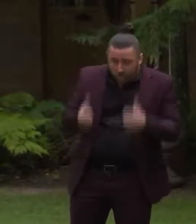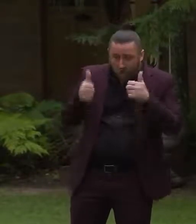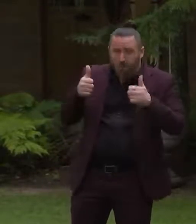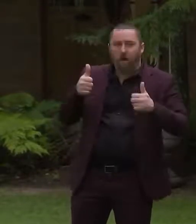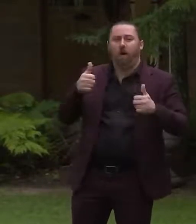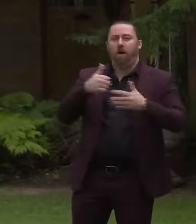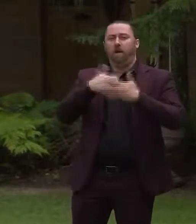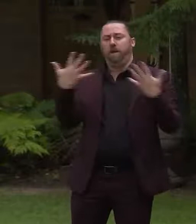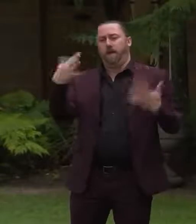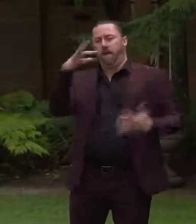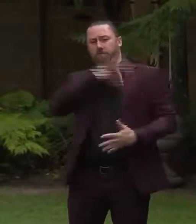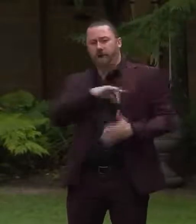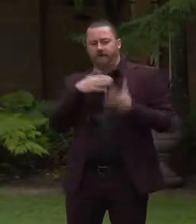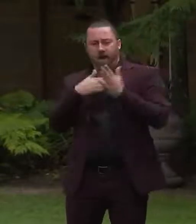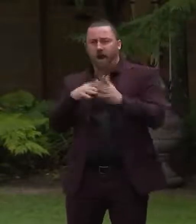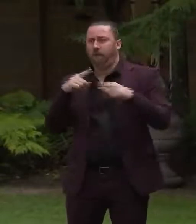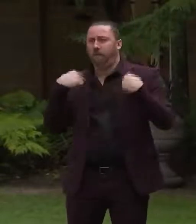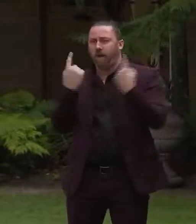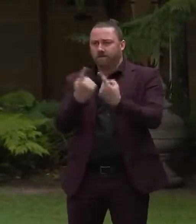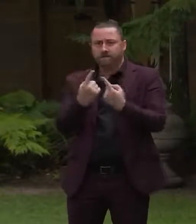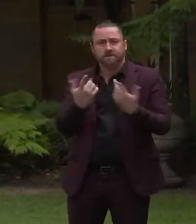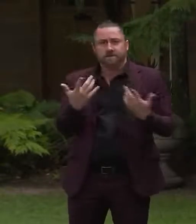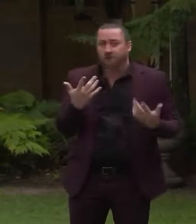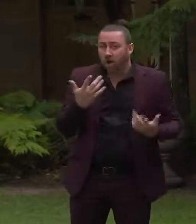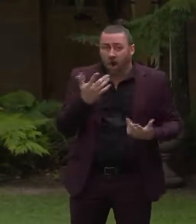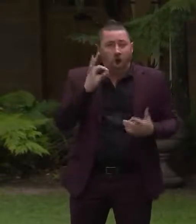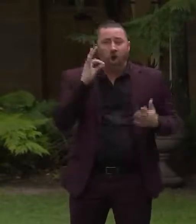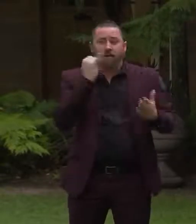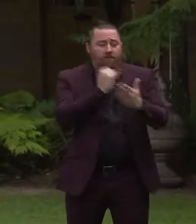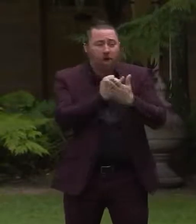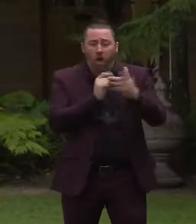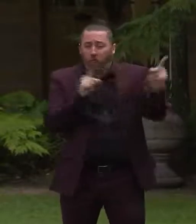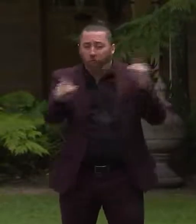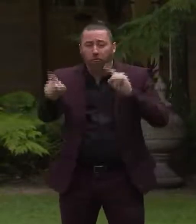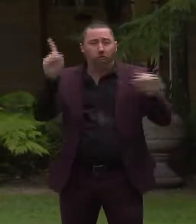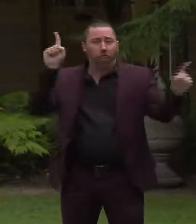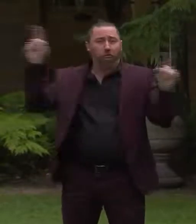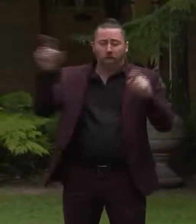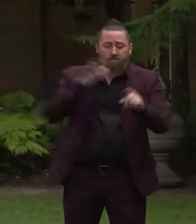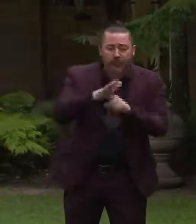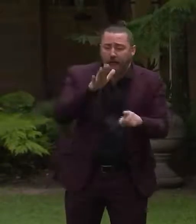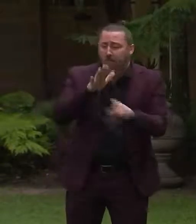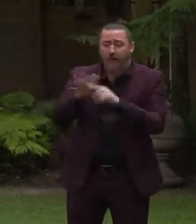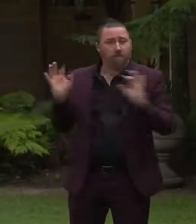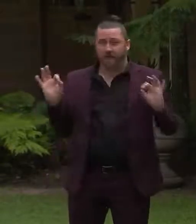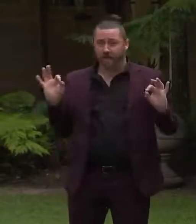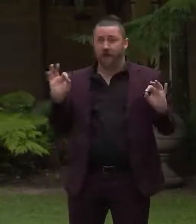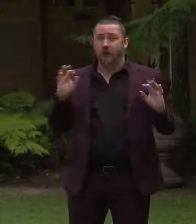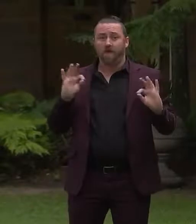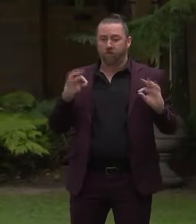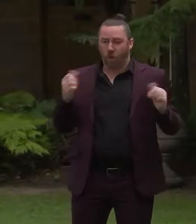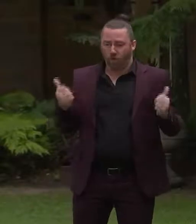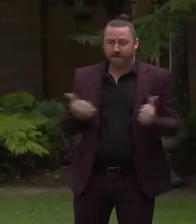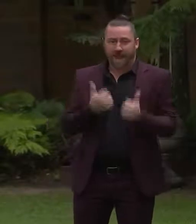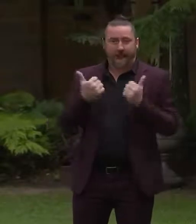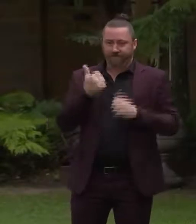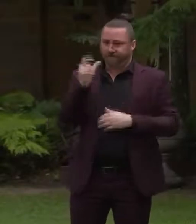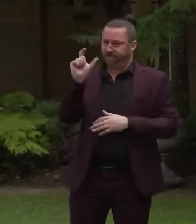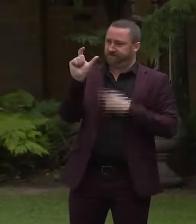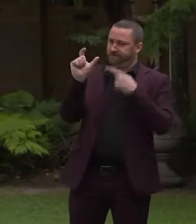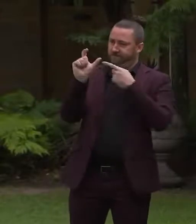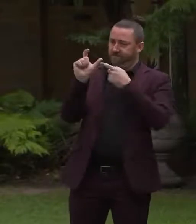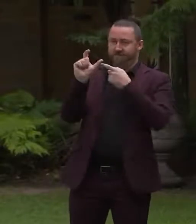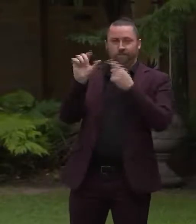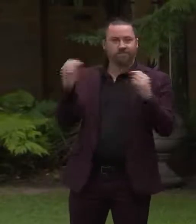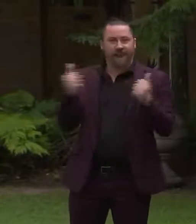enormously. That is the problem. It is supply. It's not any of the other issues. It is purely supply. And we do have to